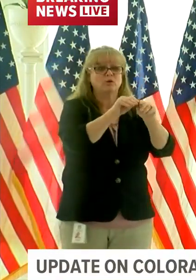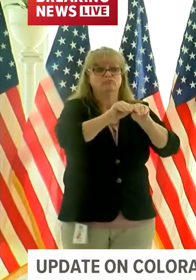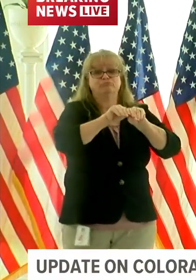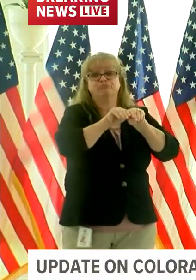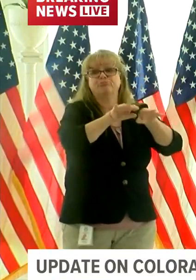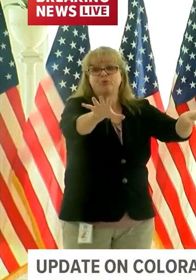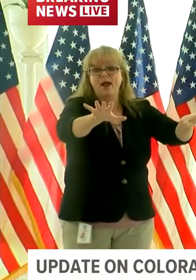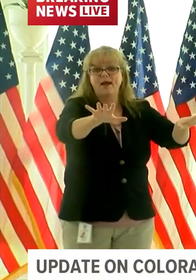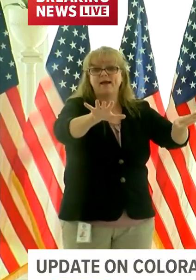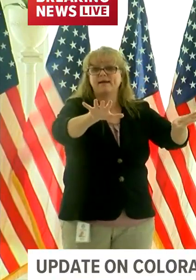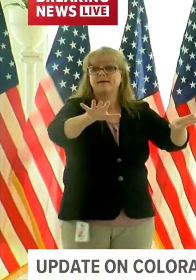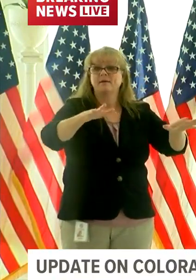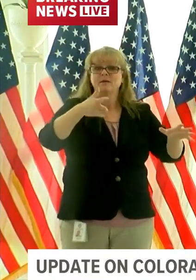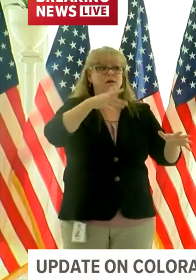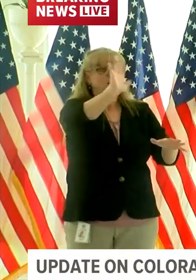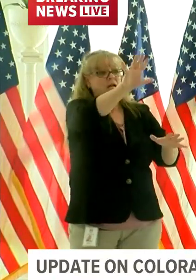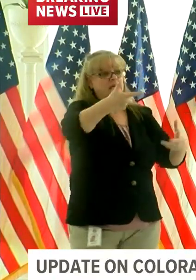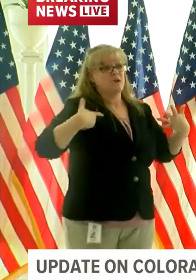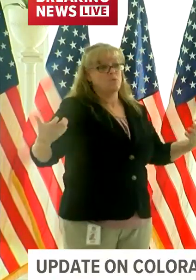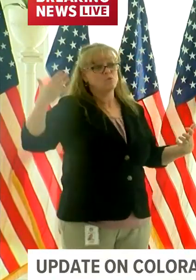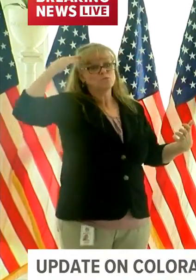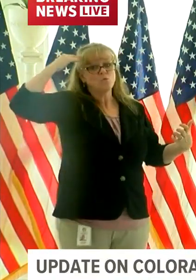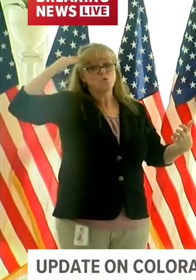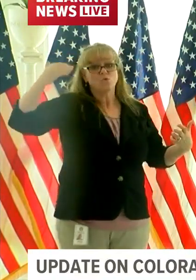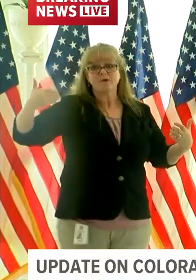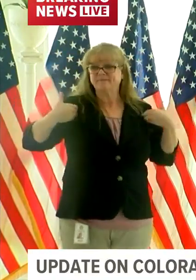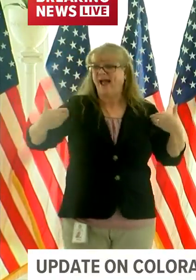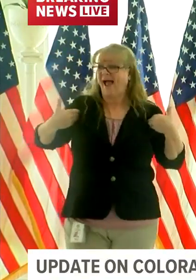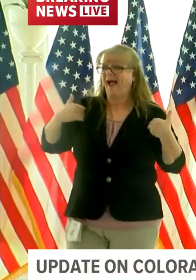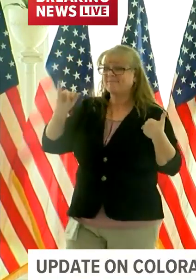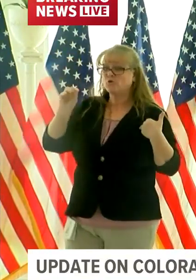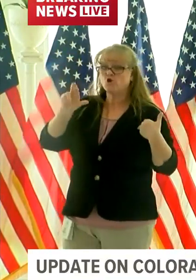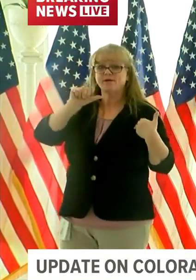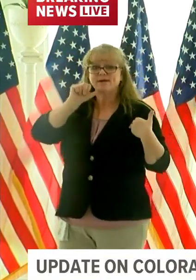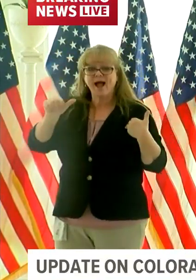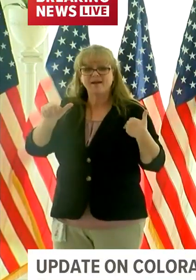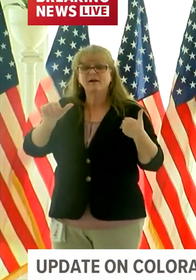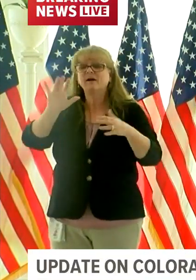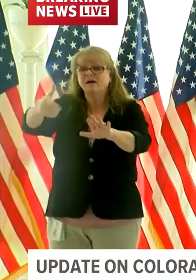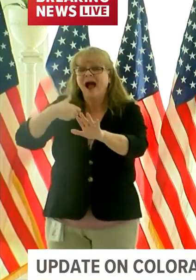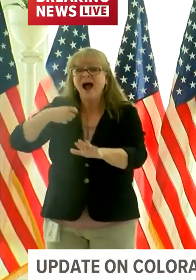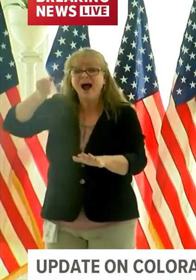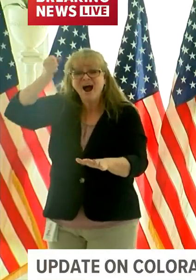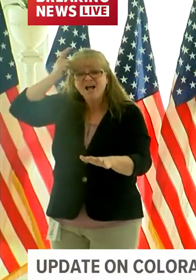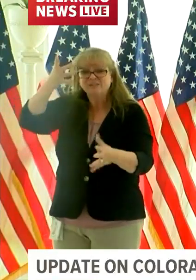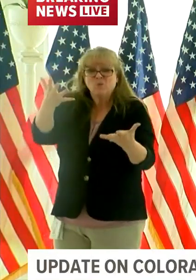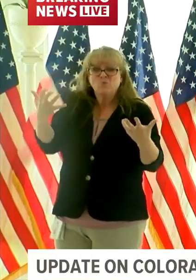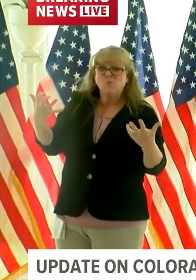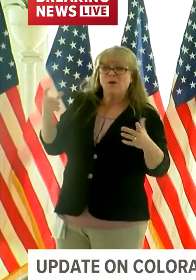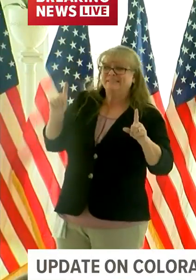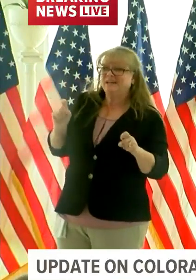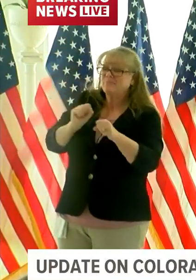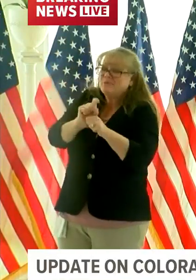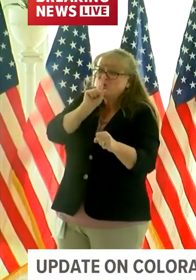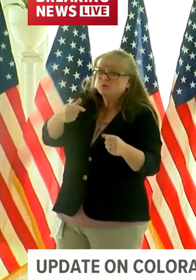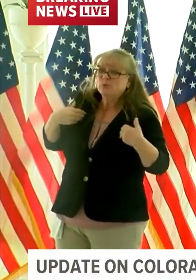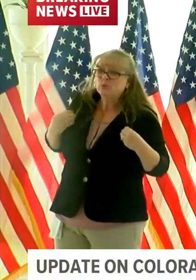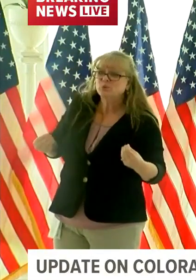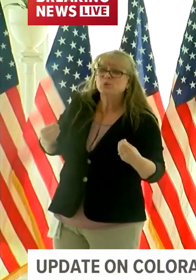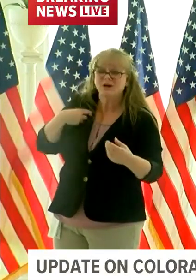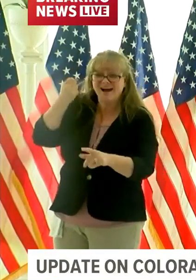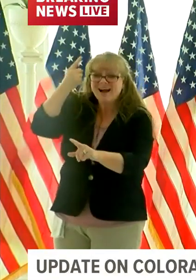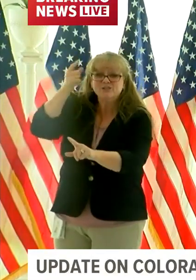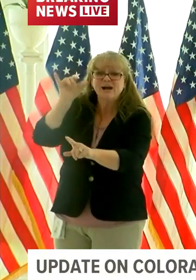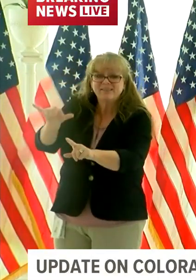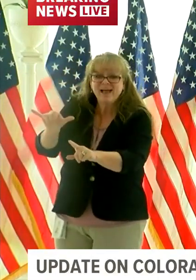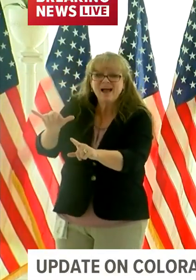that psychological certainty, which doesn't, I know it's frustrating because you want to know, do I have a cold or the flu or COVID-19? But there's nothing different